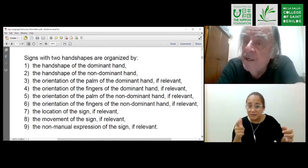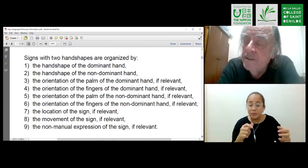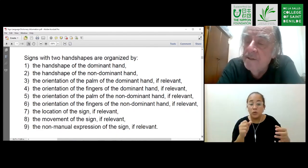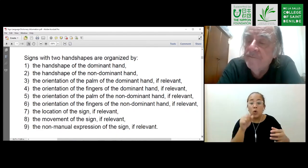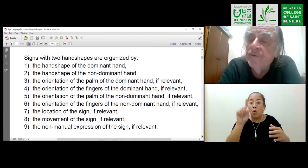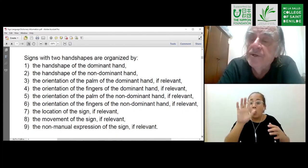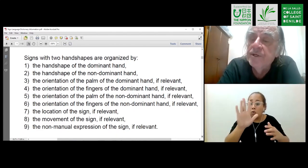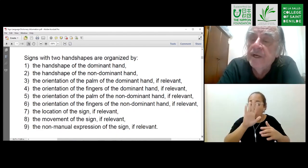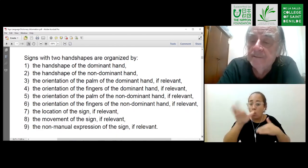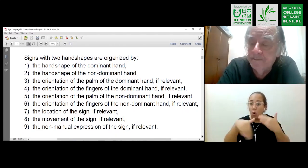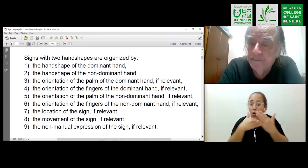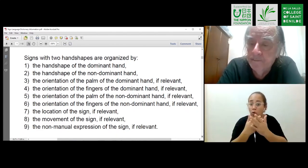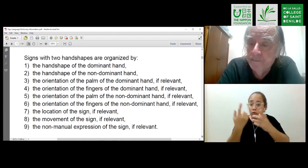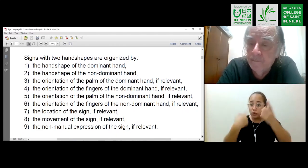signs differentiated?